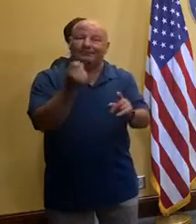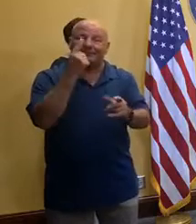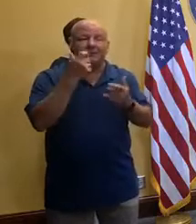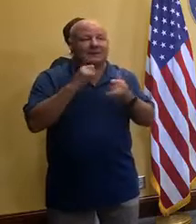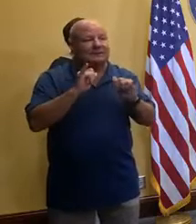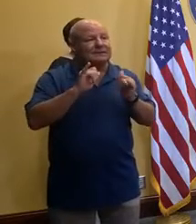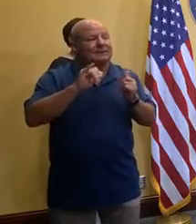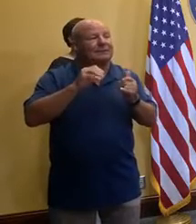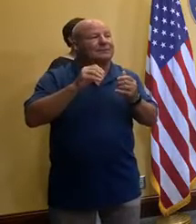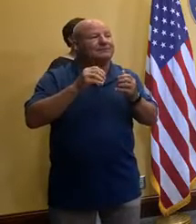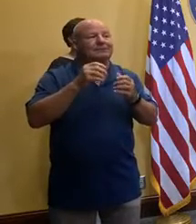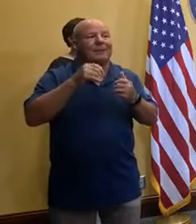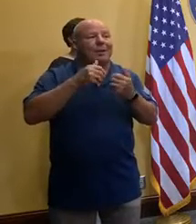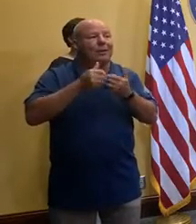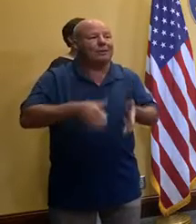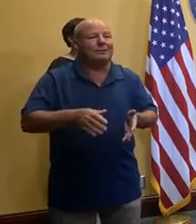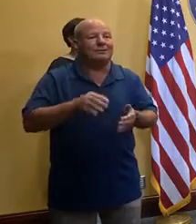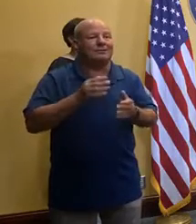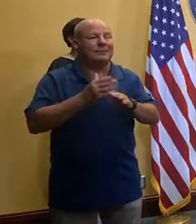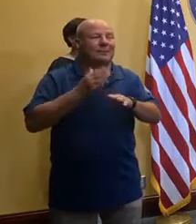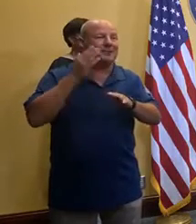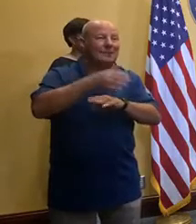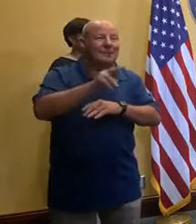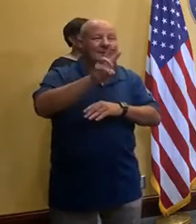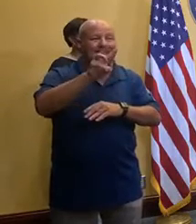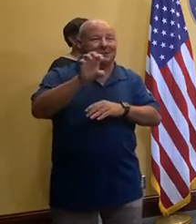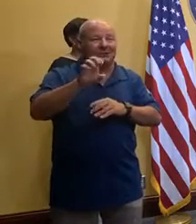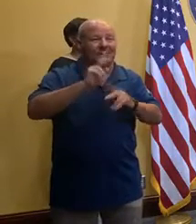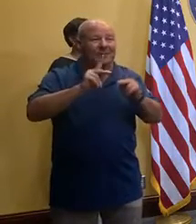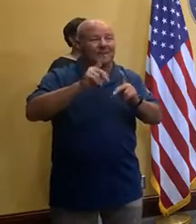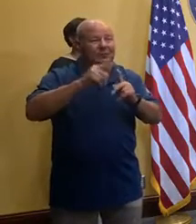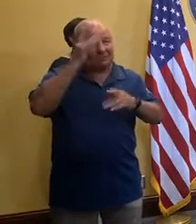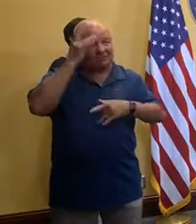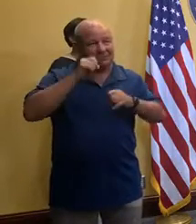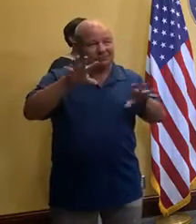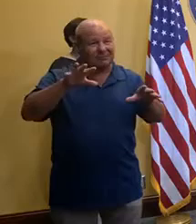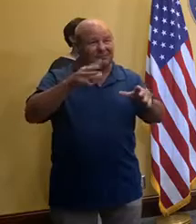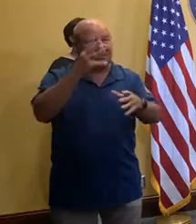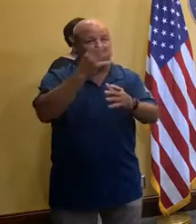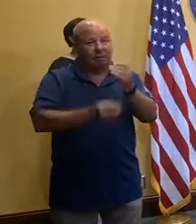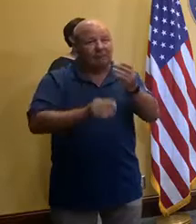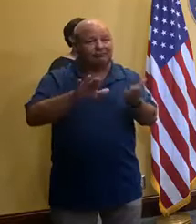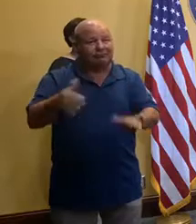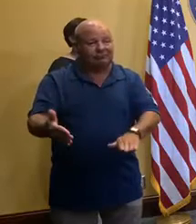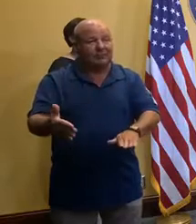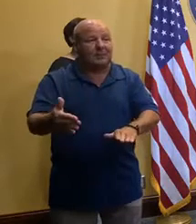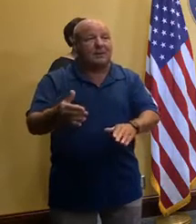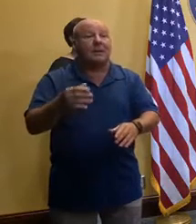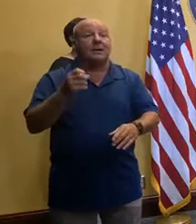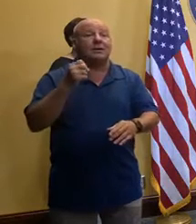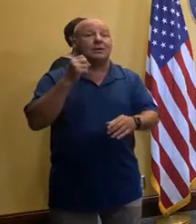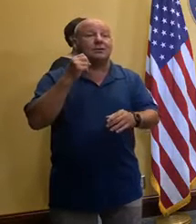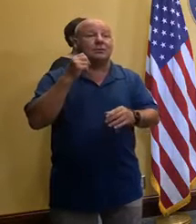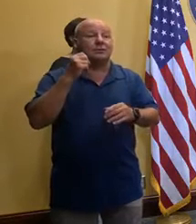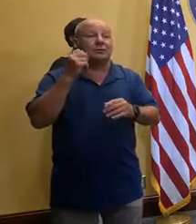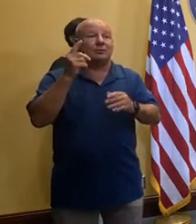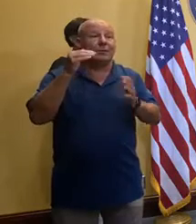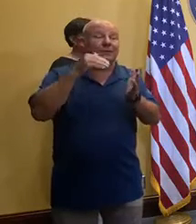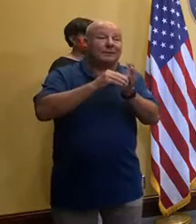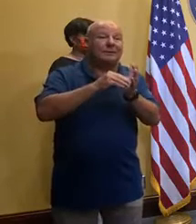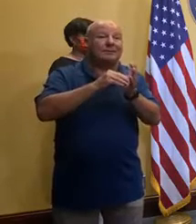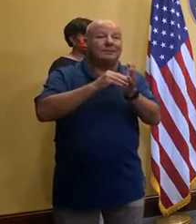people to this disease. And we've had over 12,000 known cases and continue to see hospitalizations and